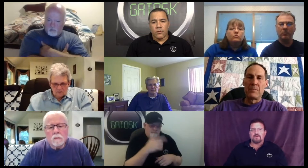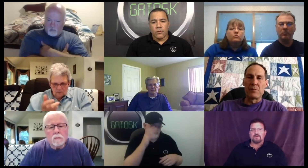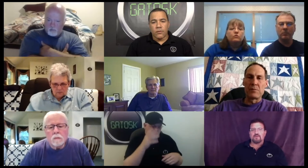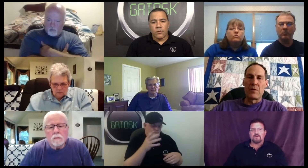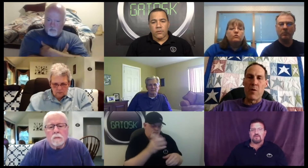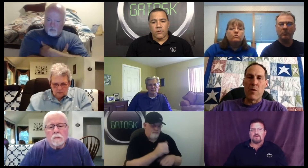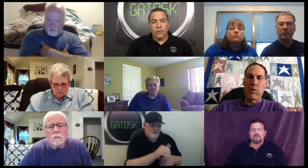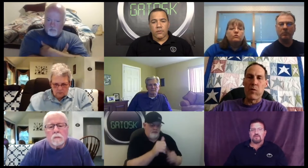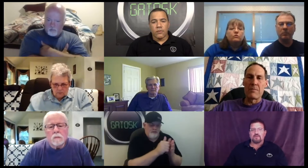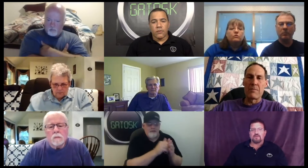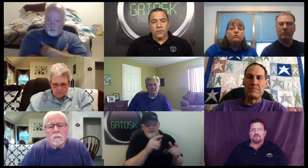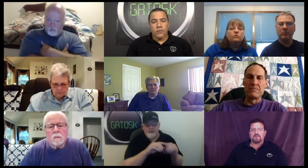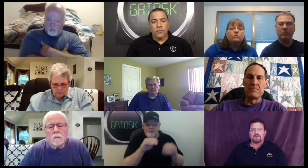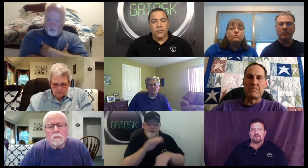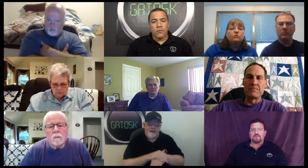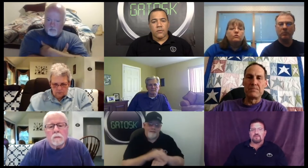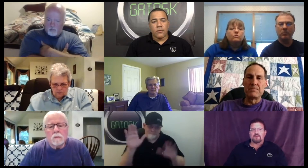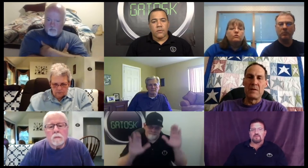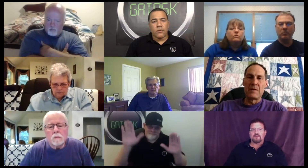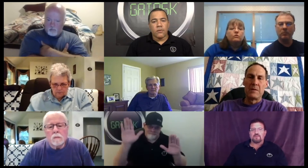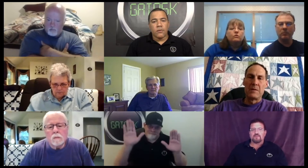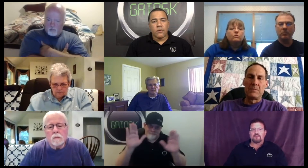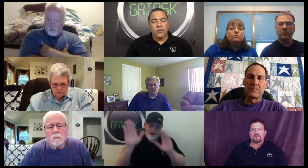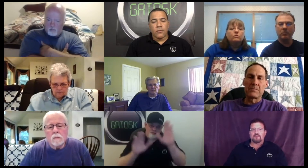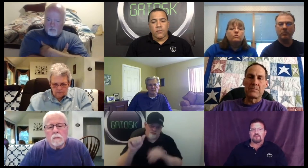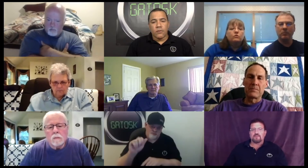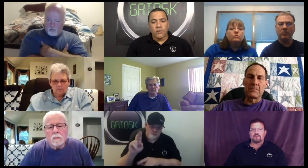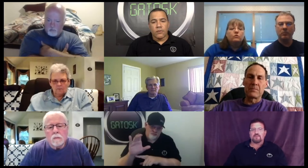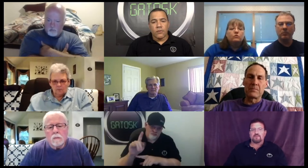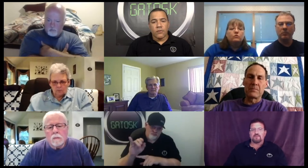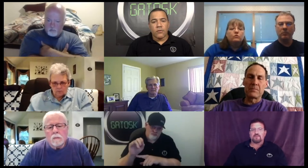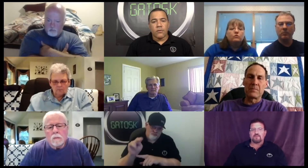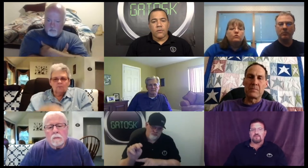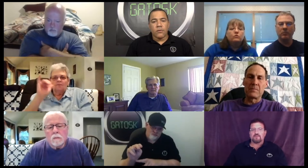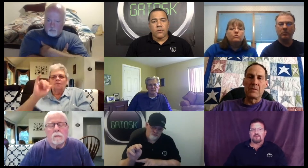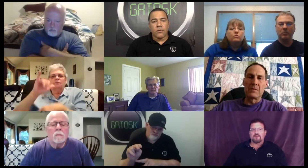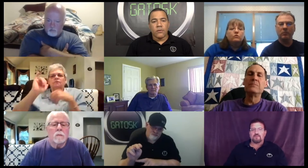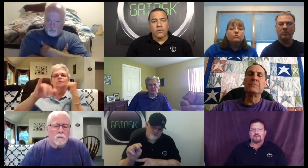year. What we do, we will take those accounts and put them on auction.